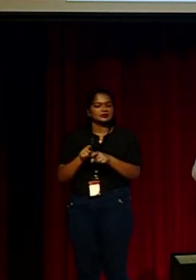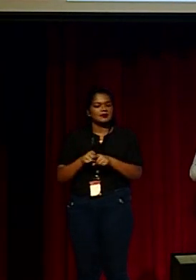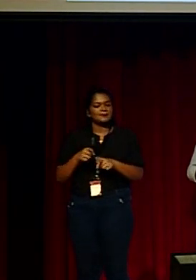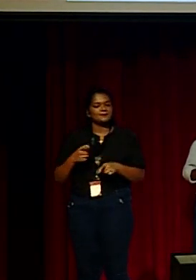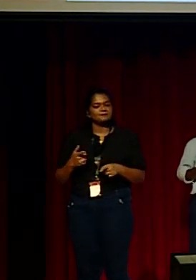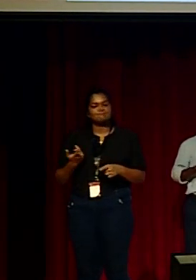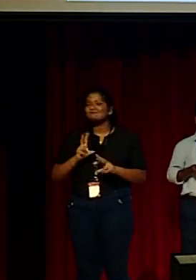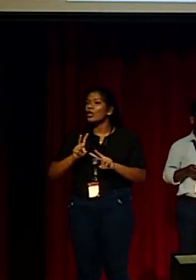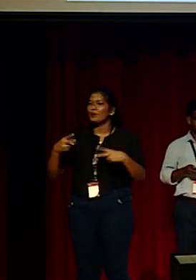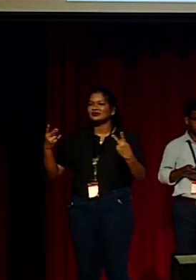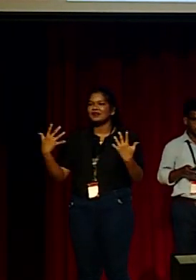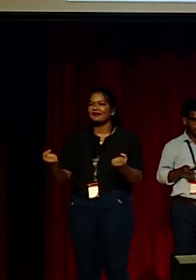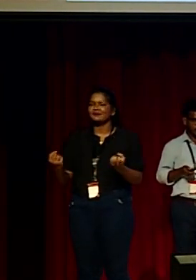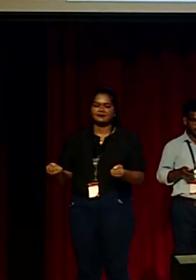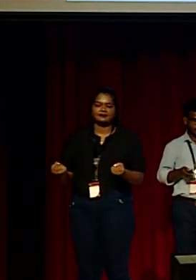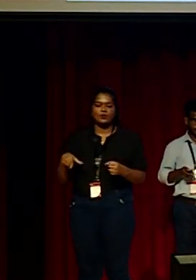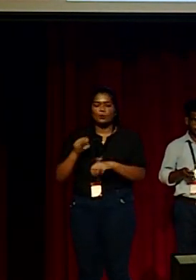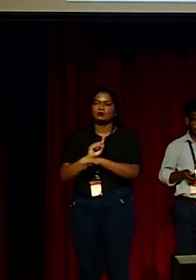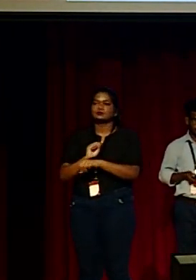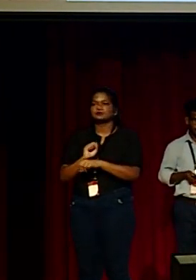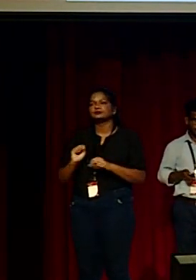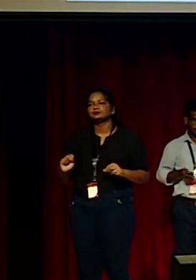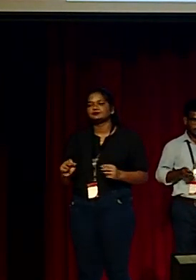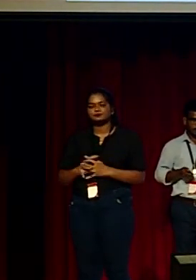the suggested text and suggested words.